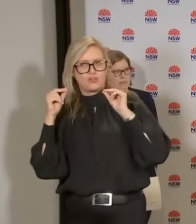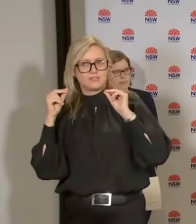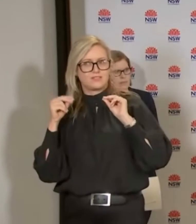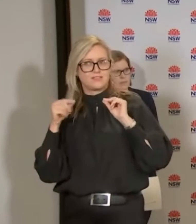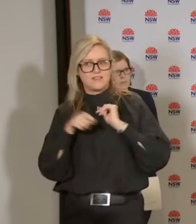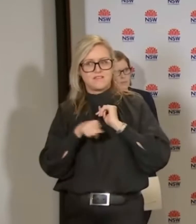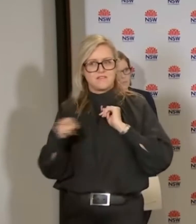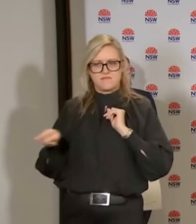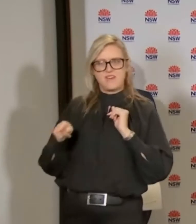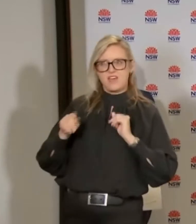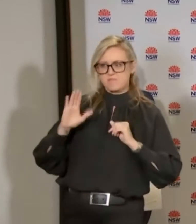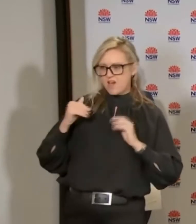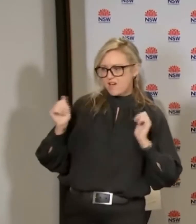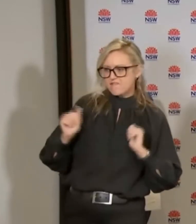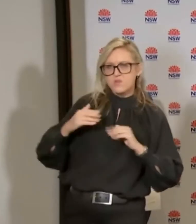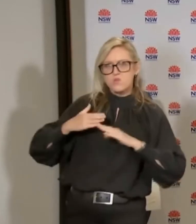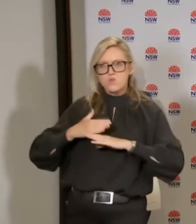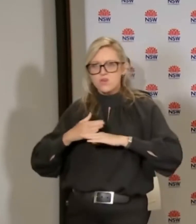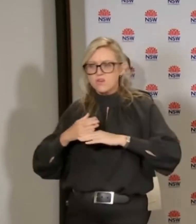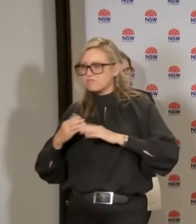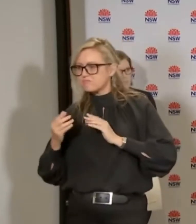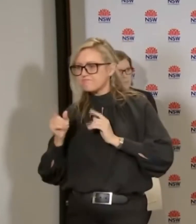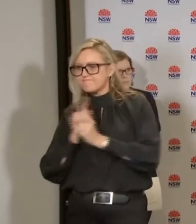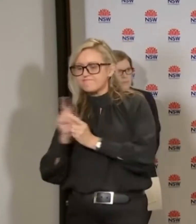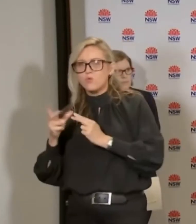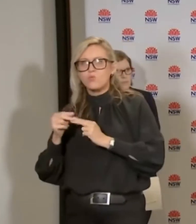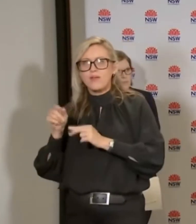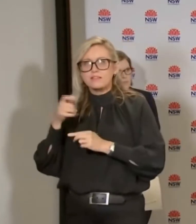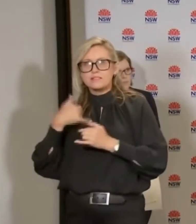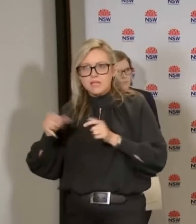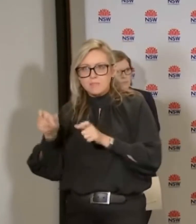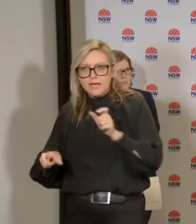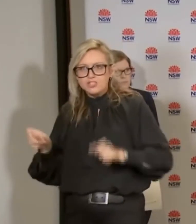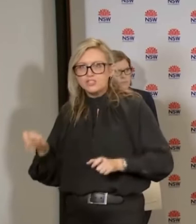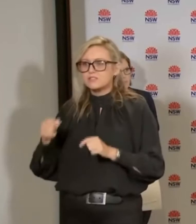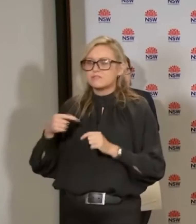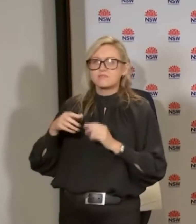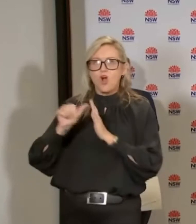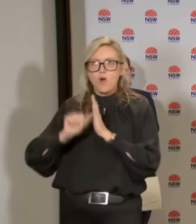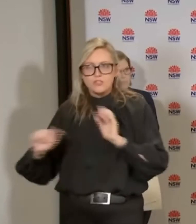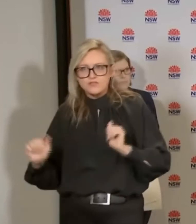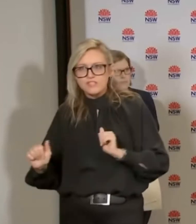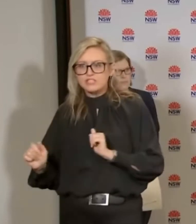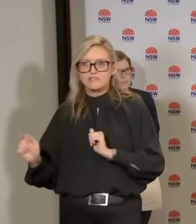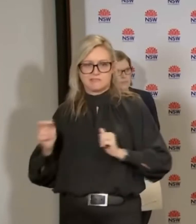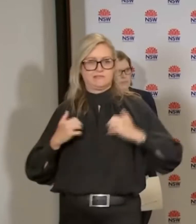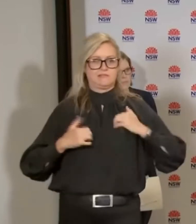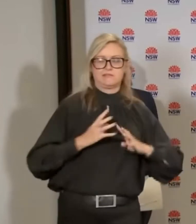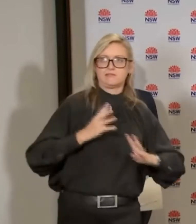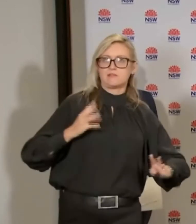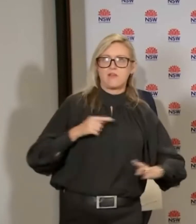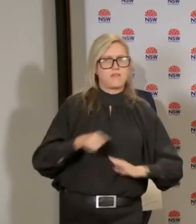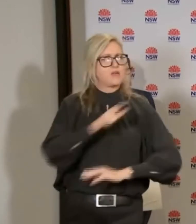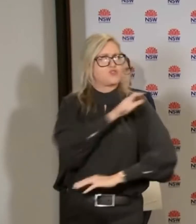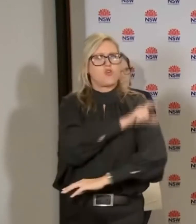to have the jab. My message to the community is when it's your turn, you should be confident to have the jab. Certainly each one of those doctors